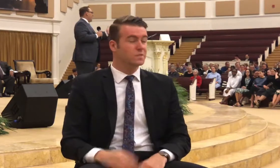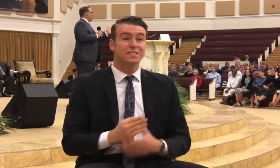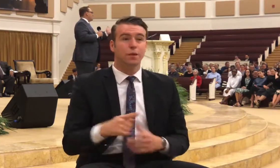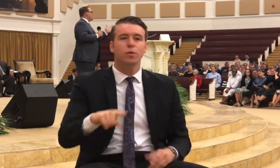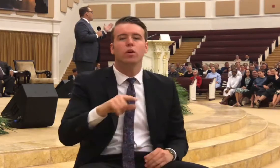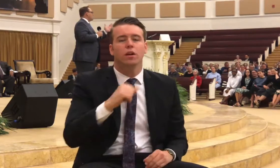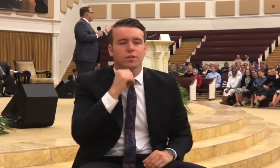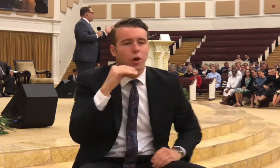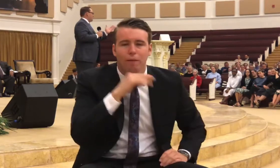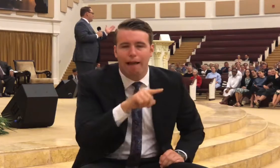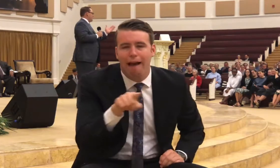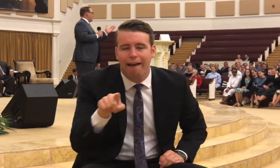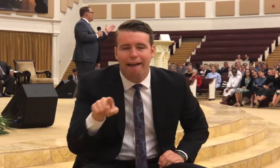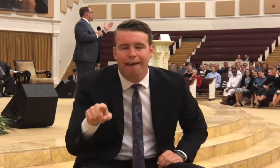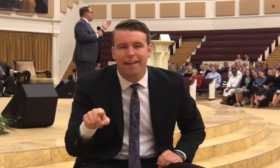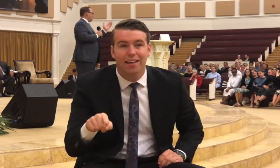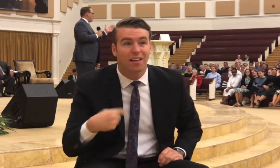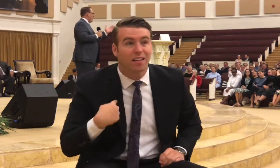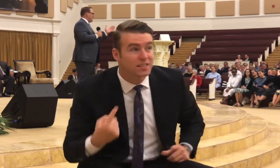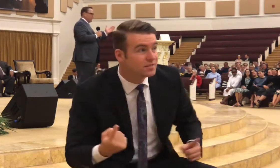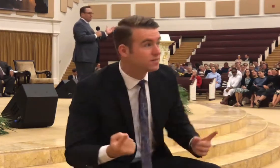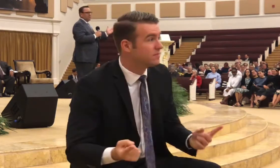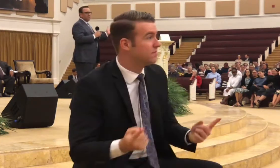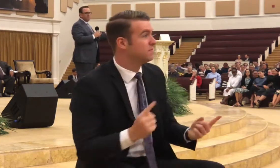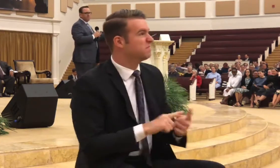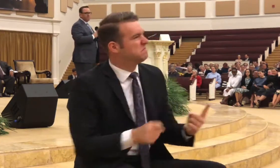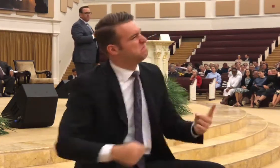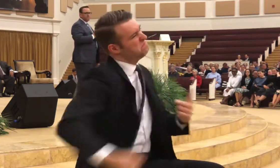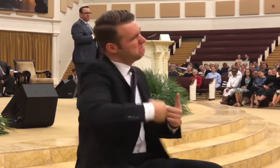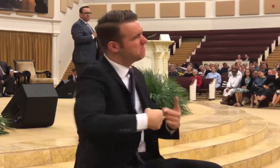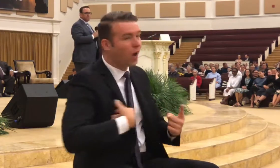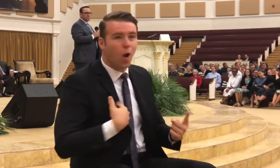Quit lying. You don't want to give them a piece of your mind. You want to give them a right hook.